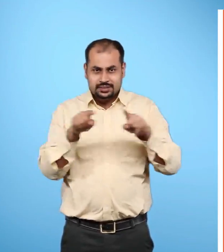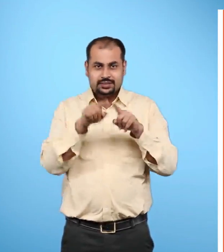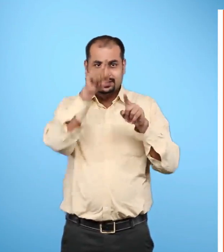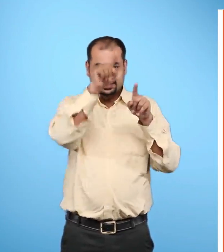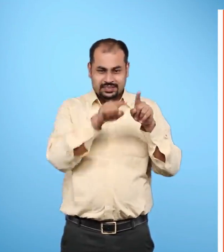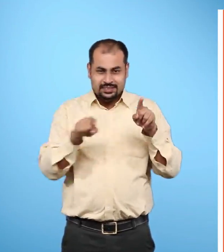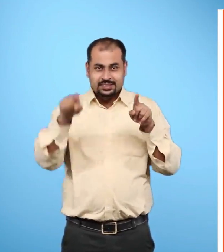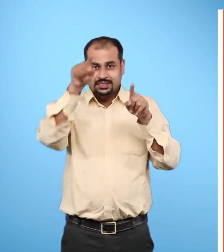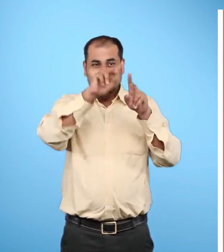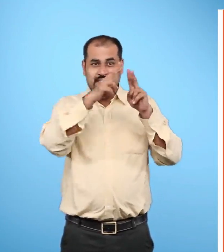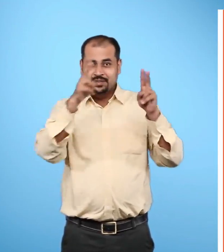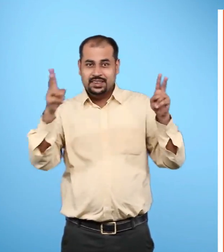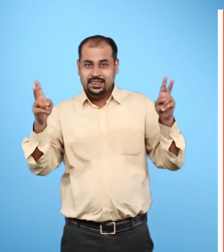given.